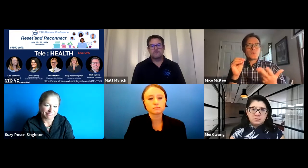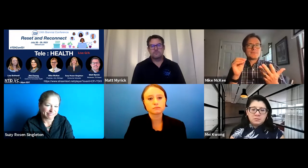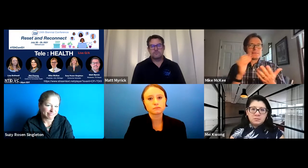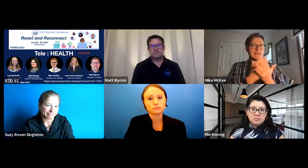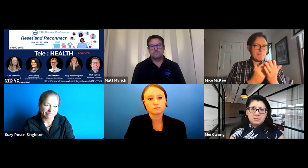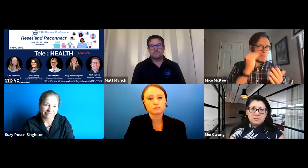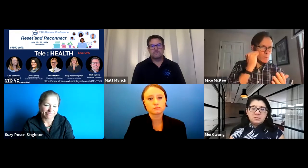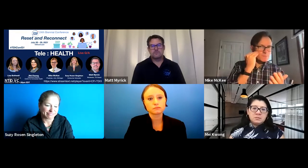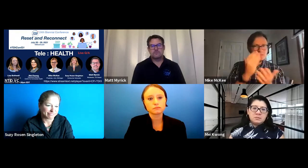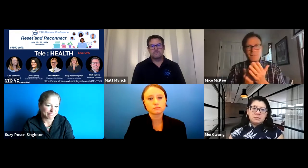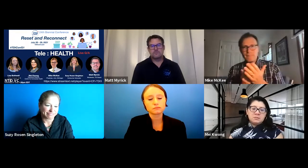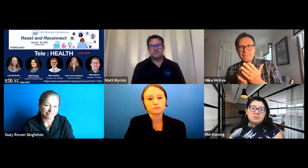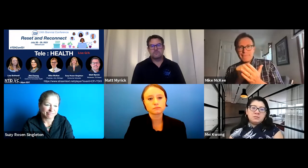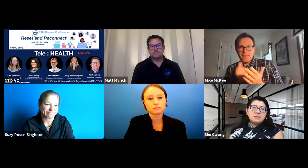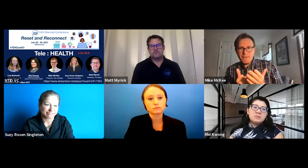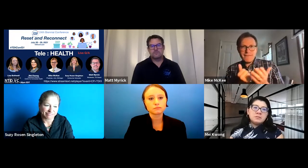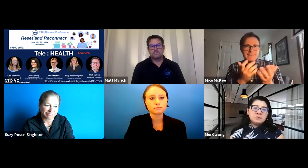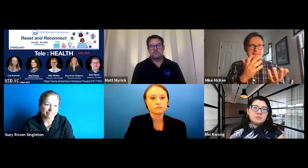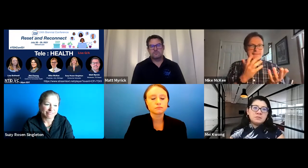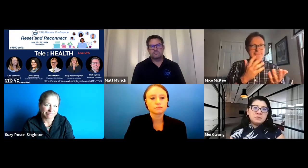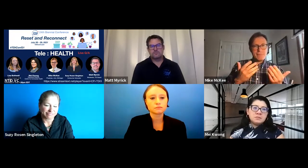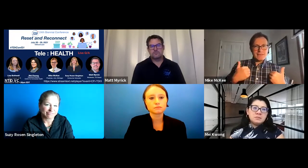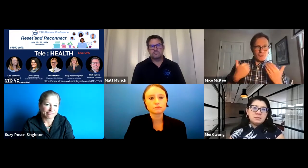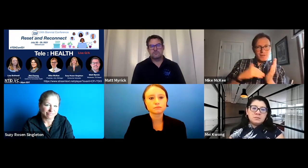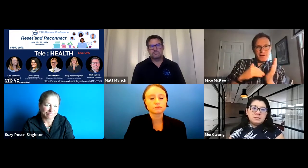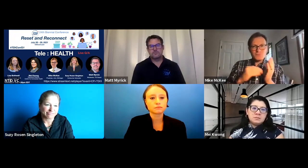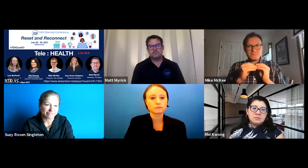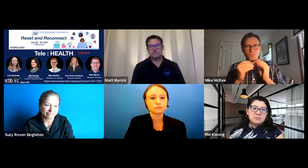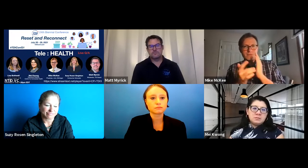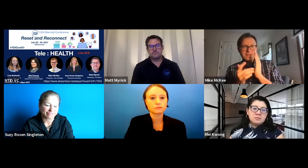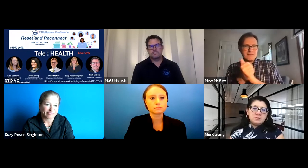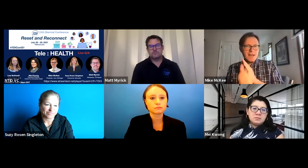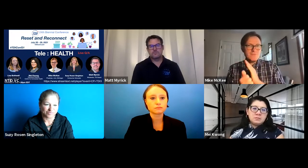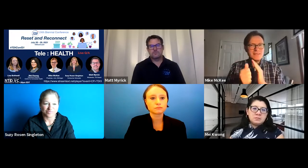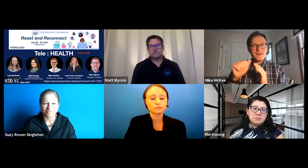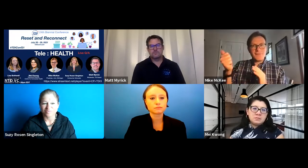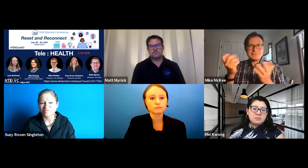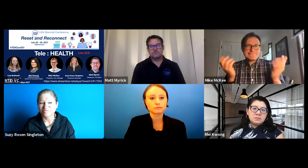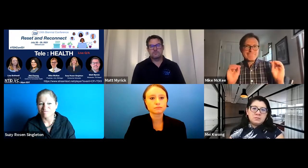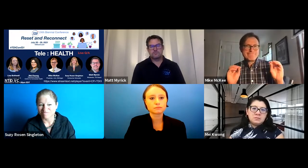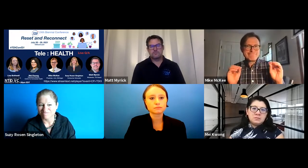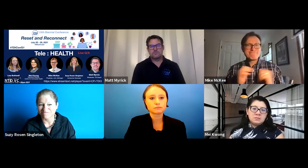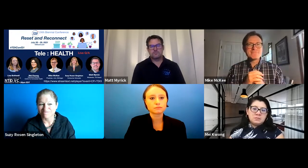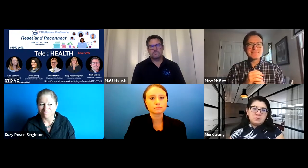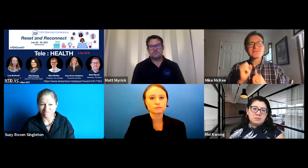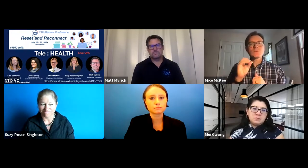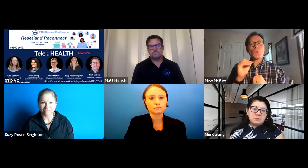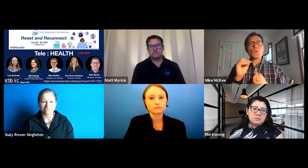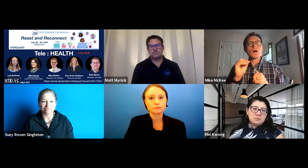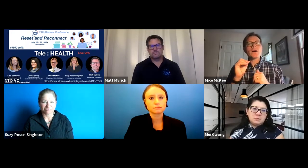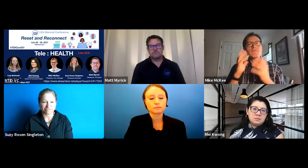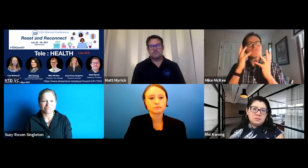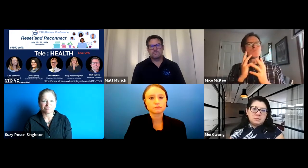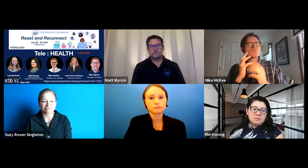I'm familiar with. Some people may be familiar with the technologies, maybe younger physicians, maybe more tech savvy as opposed